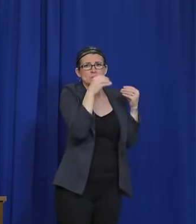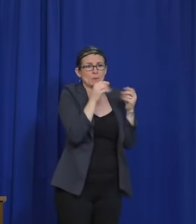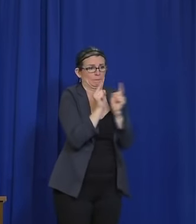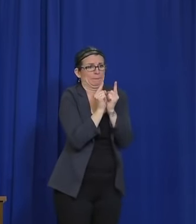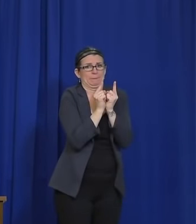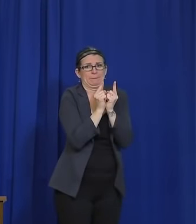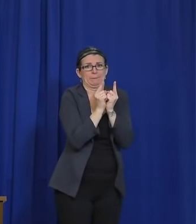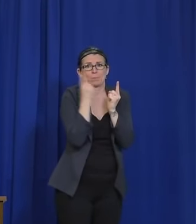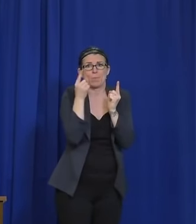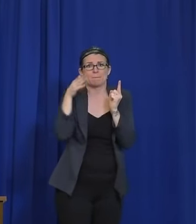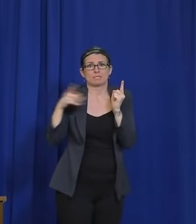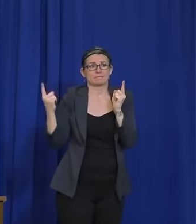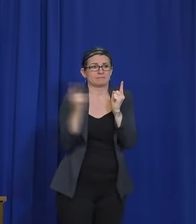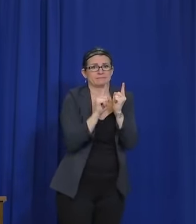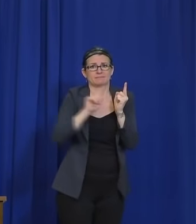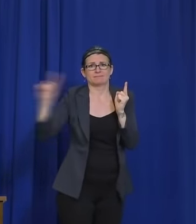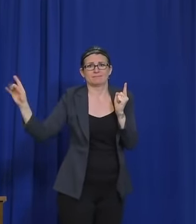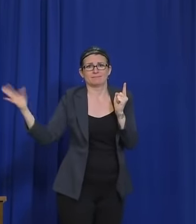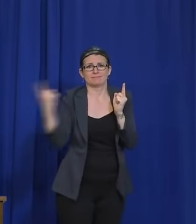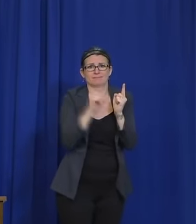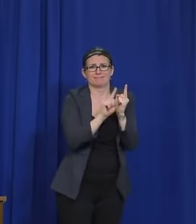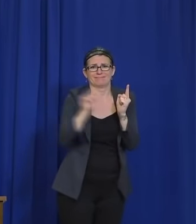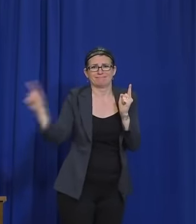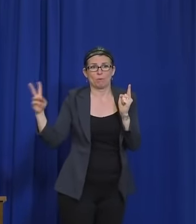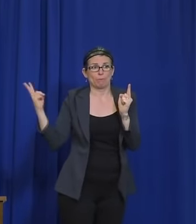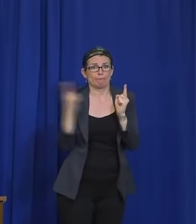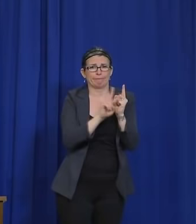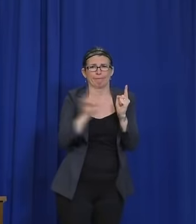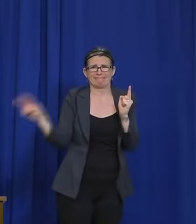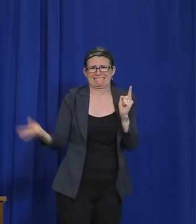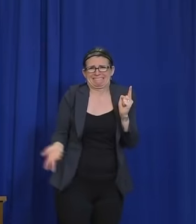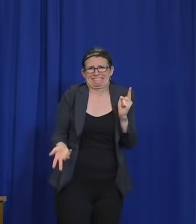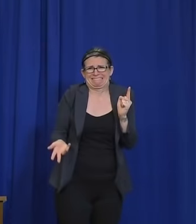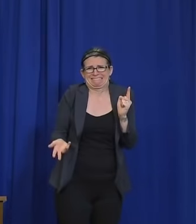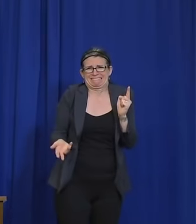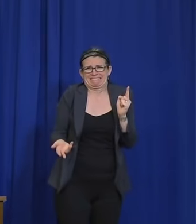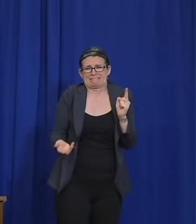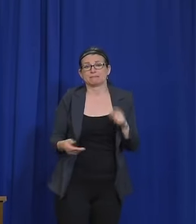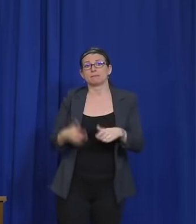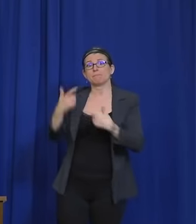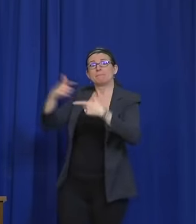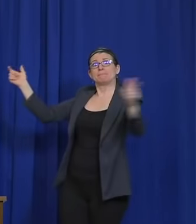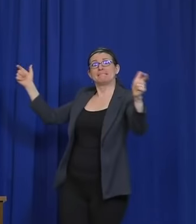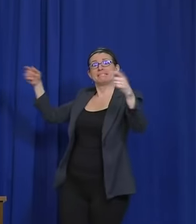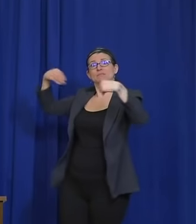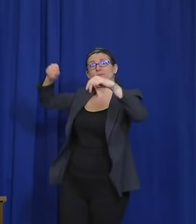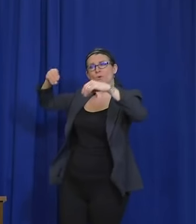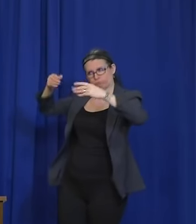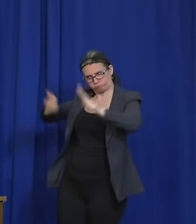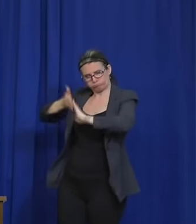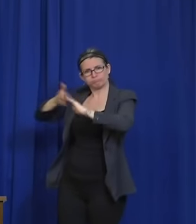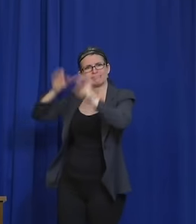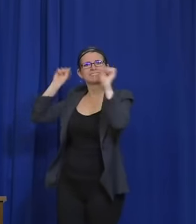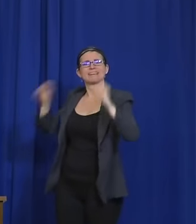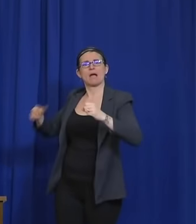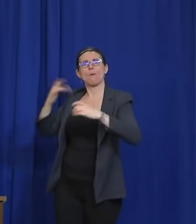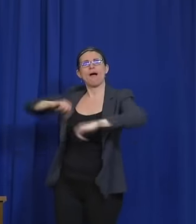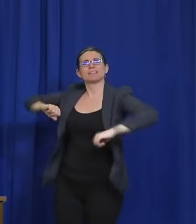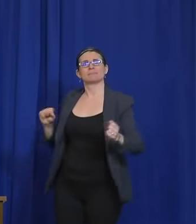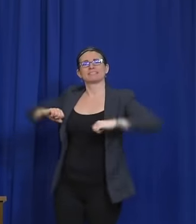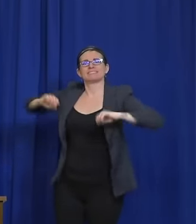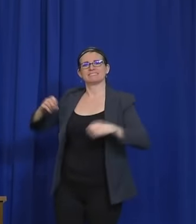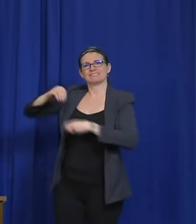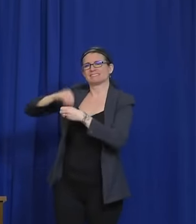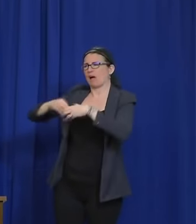among customers. Other stores have larger retail spaces, and they're open for all kinds of purposes. That bothers me. It